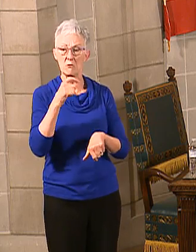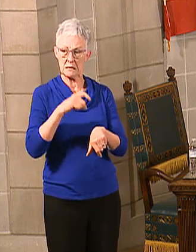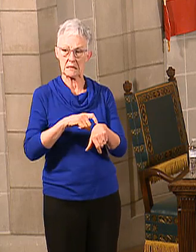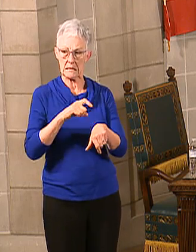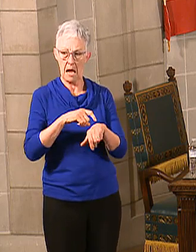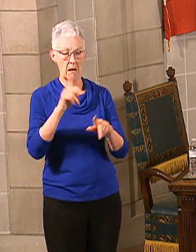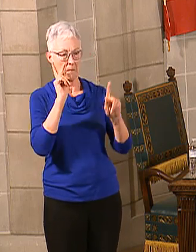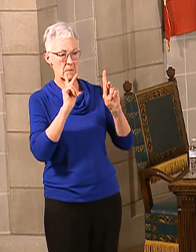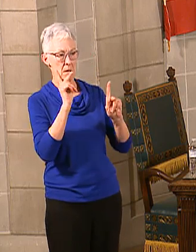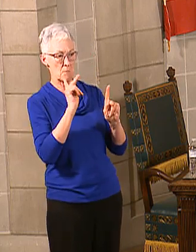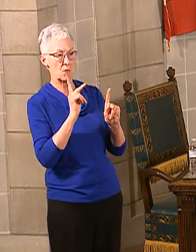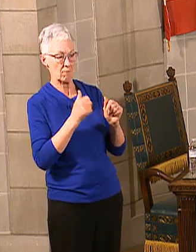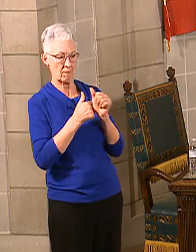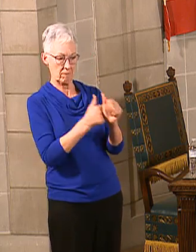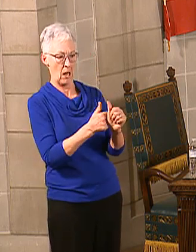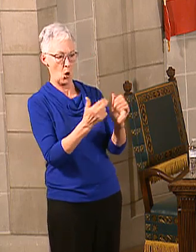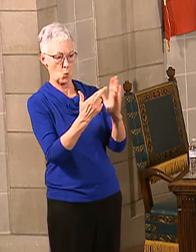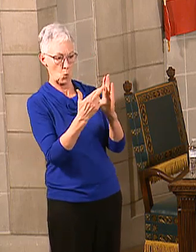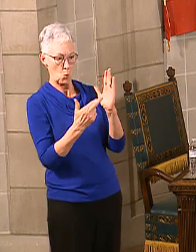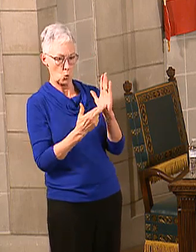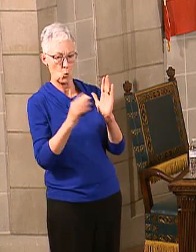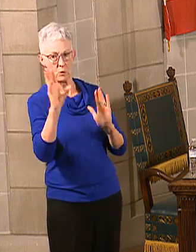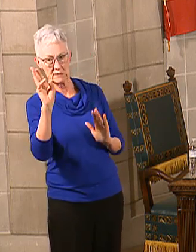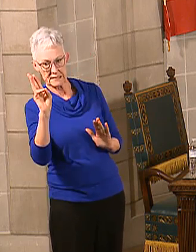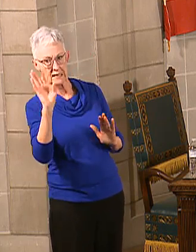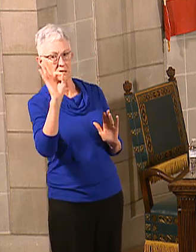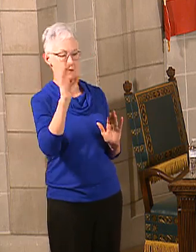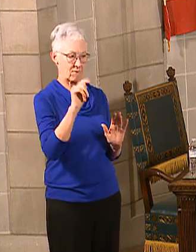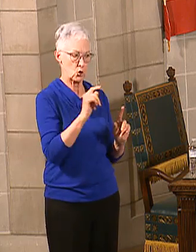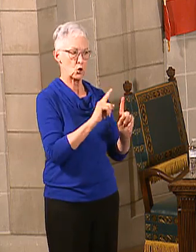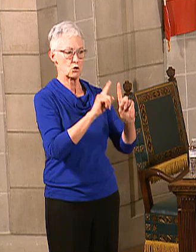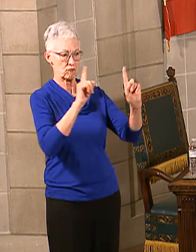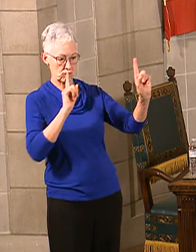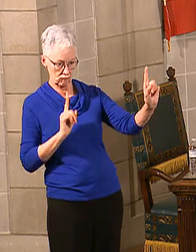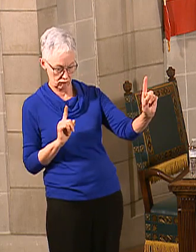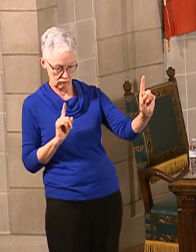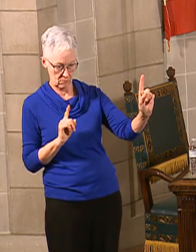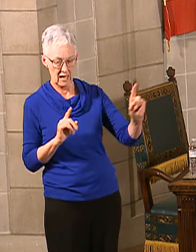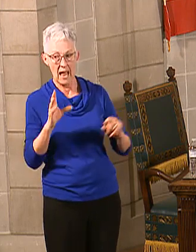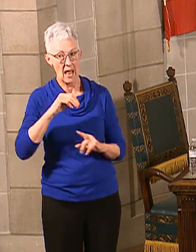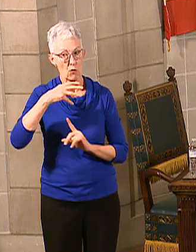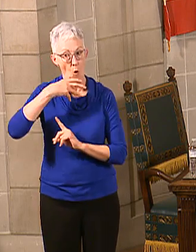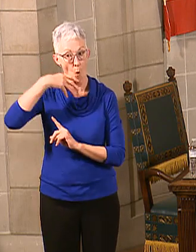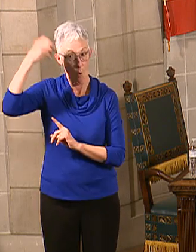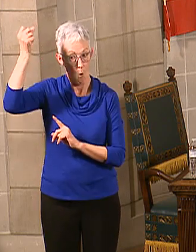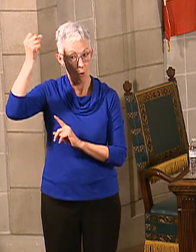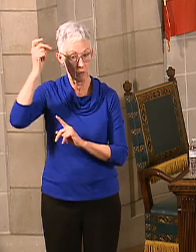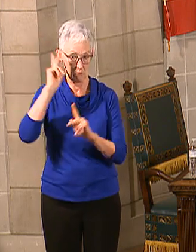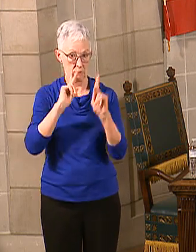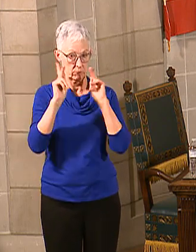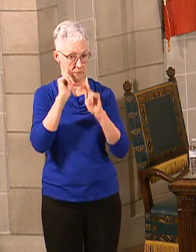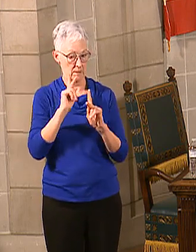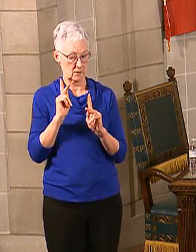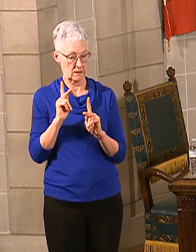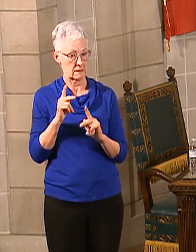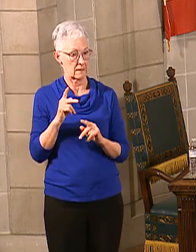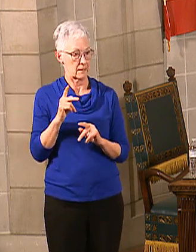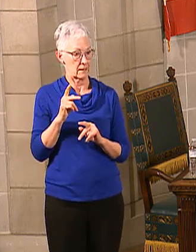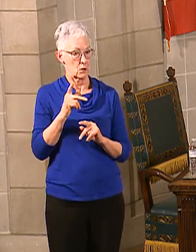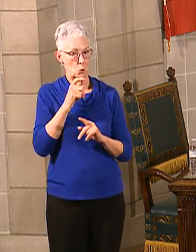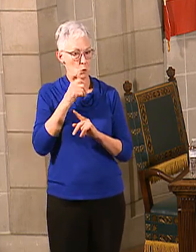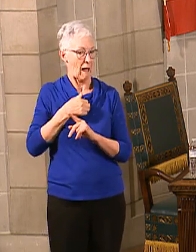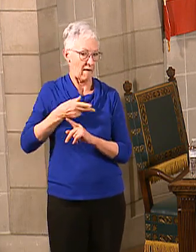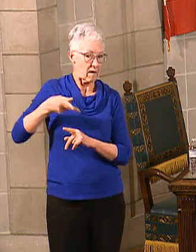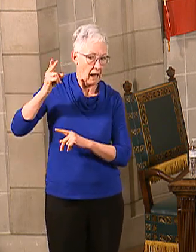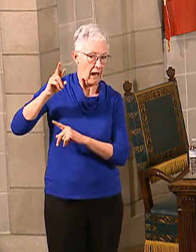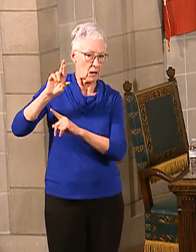distancing, and they are, the older at-risk people have a tendency to come in early in the